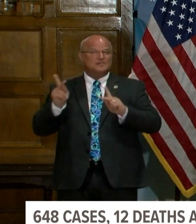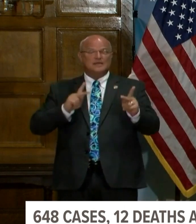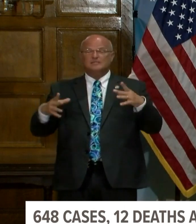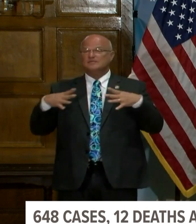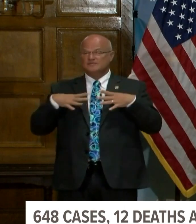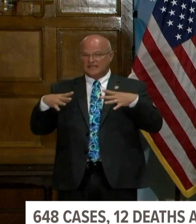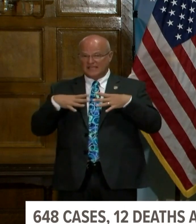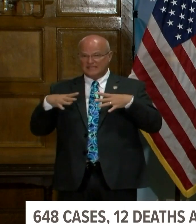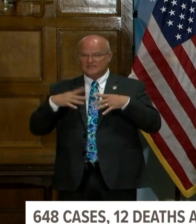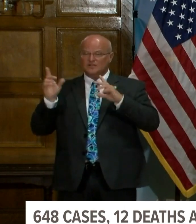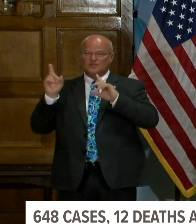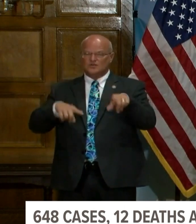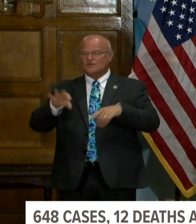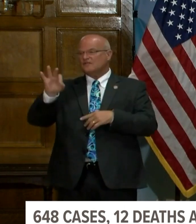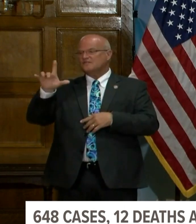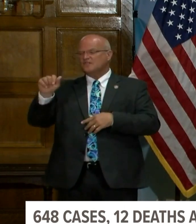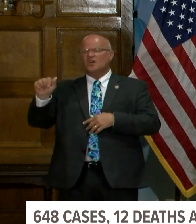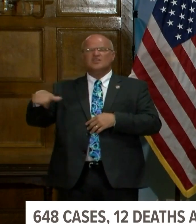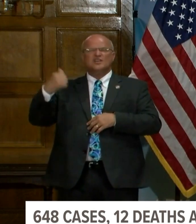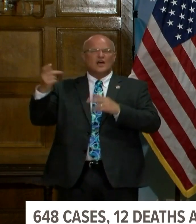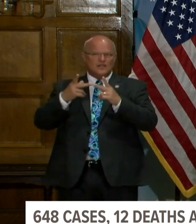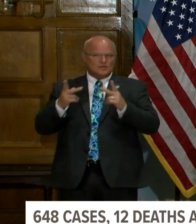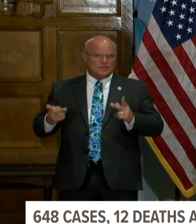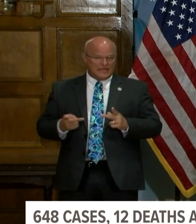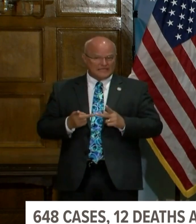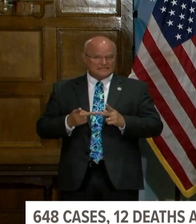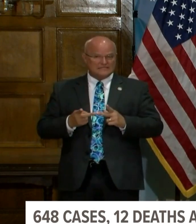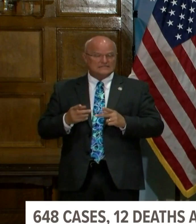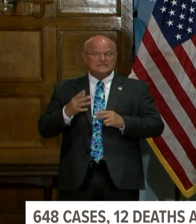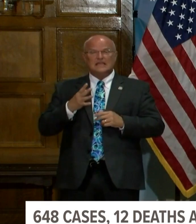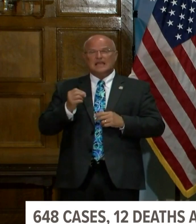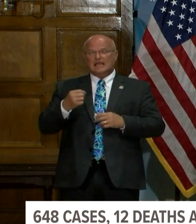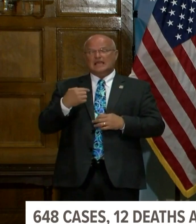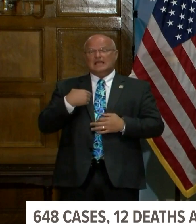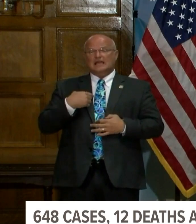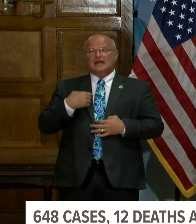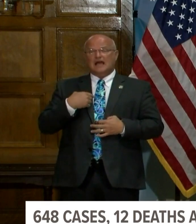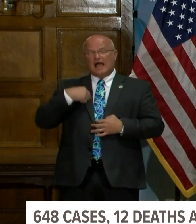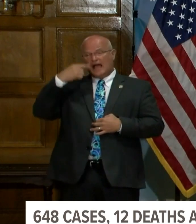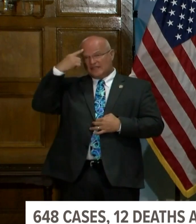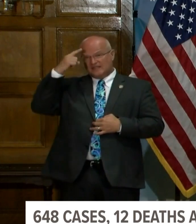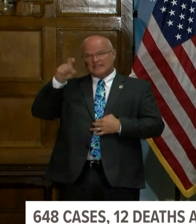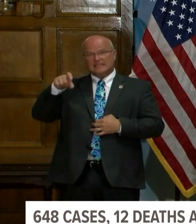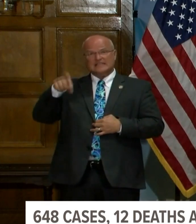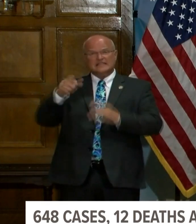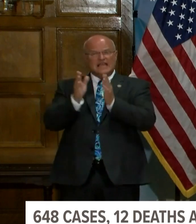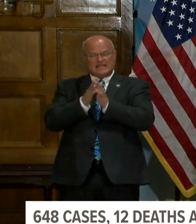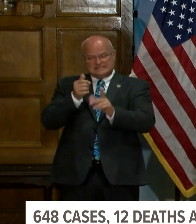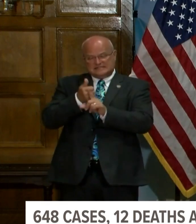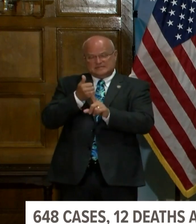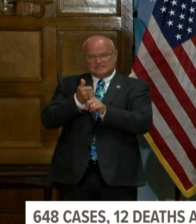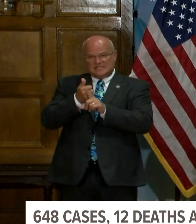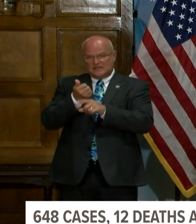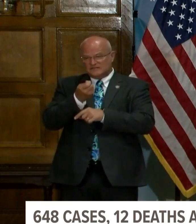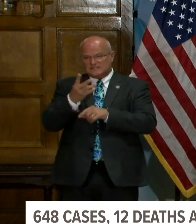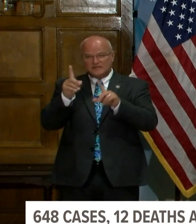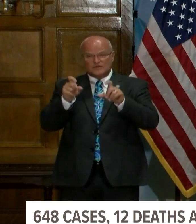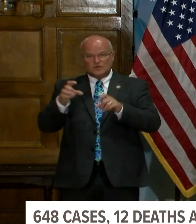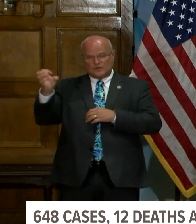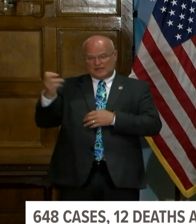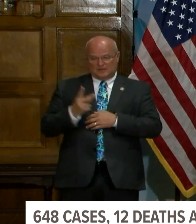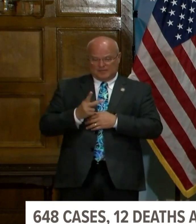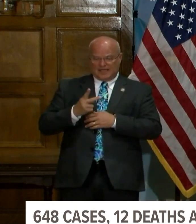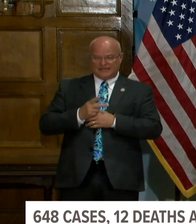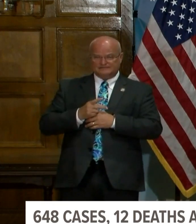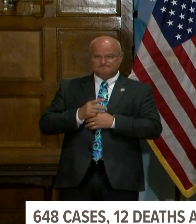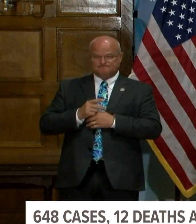taking vacations, going to Florida, going to other places, and I think they need to ask themselves a number of questions when they come